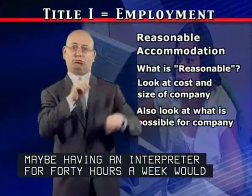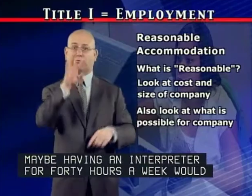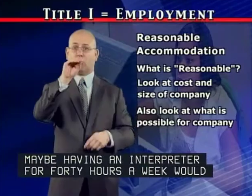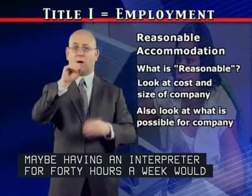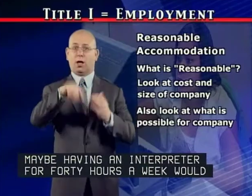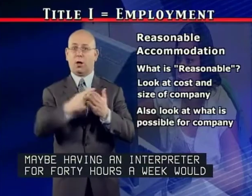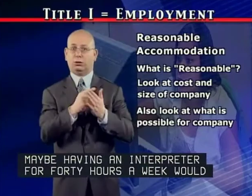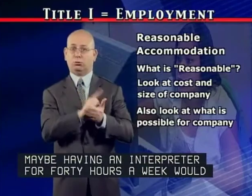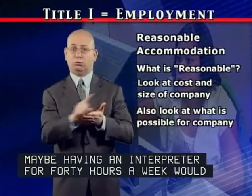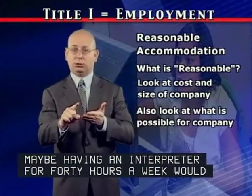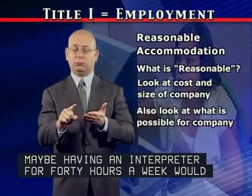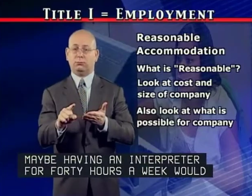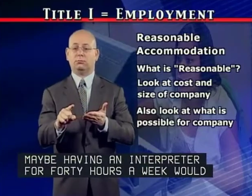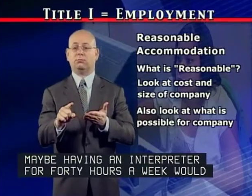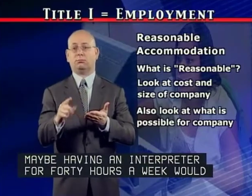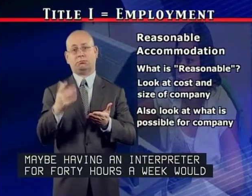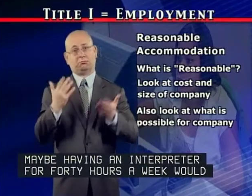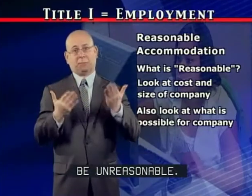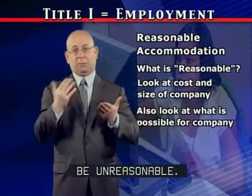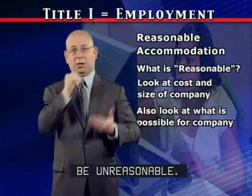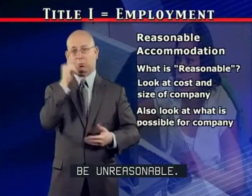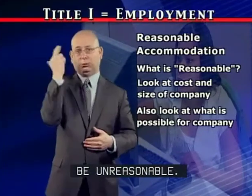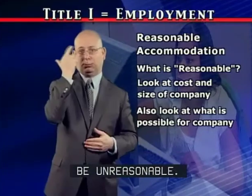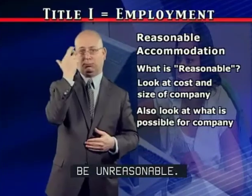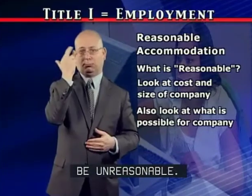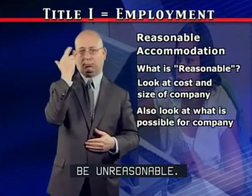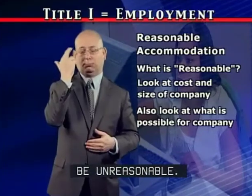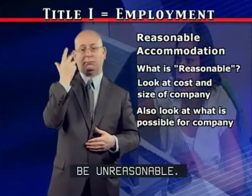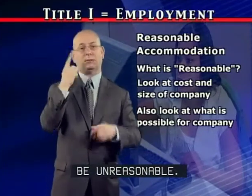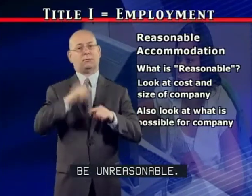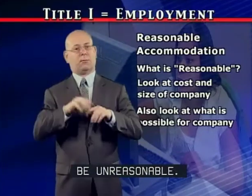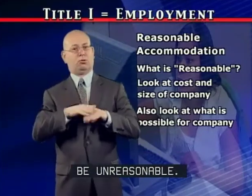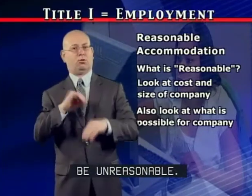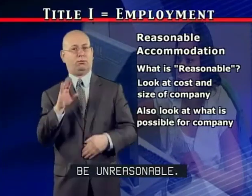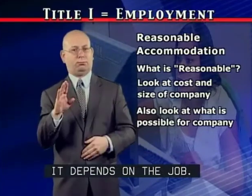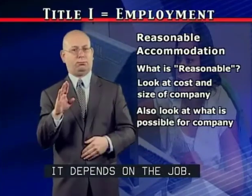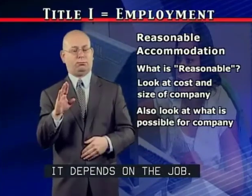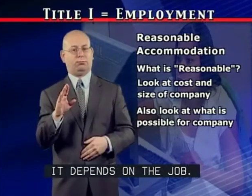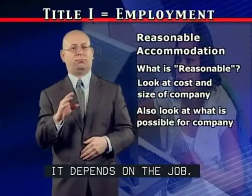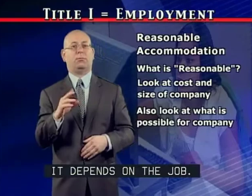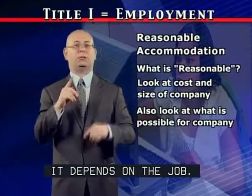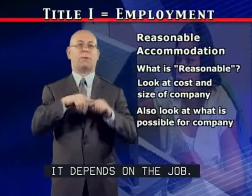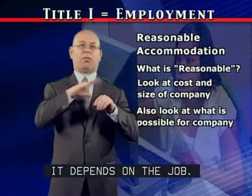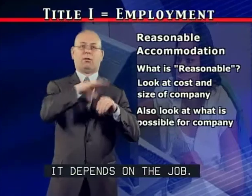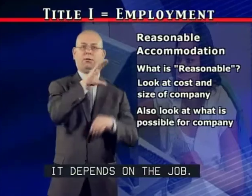Maybe having an interpreter for 40 hours a week would be unreasonable. It depends on the job.